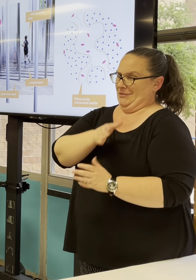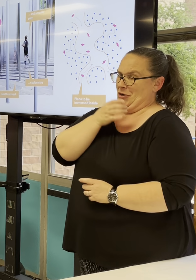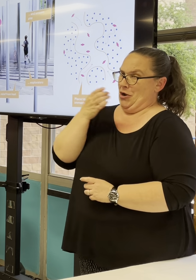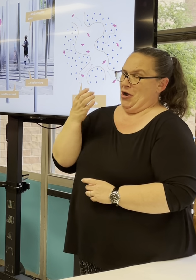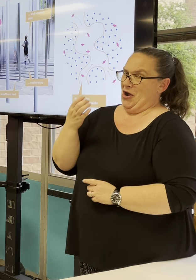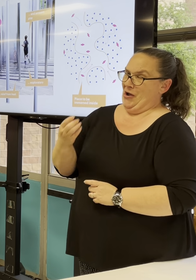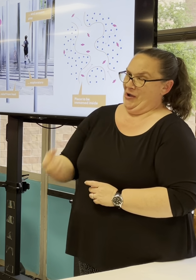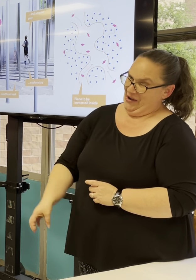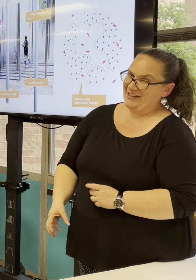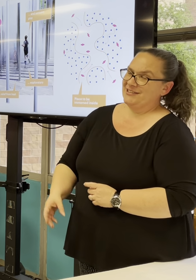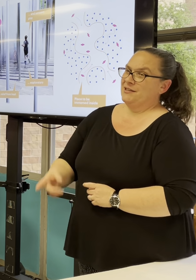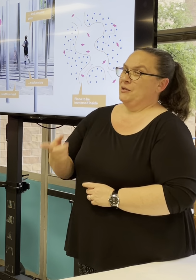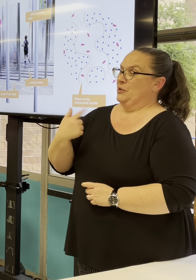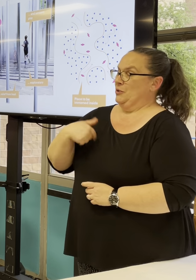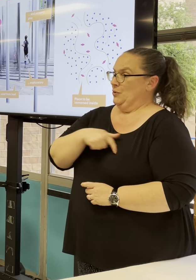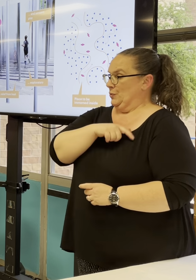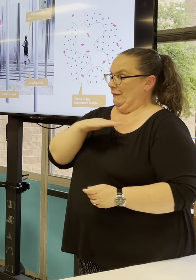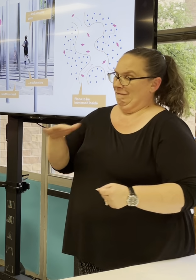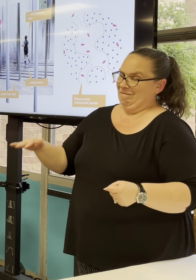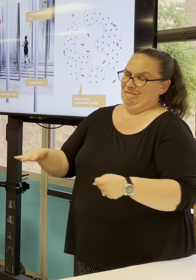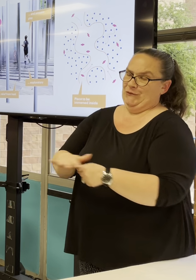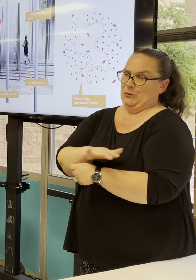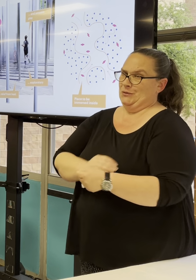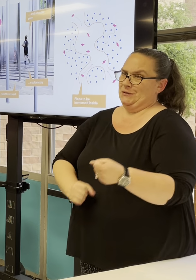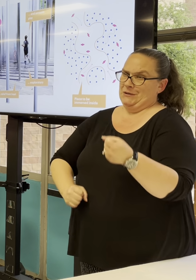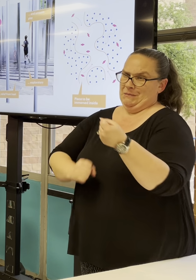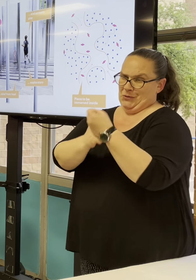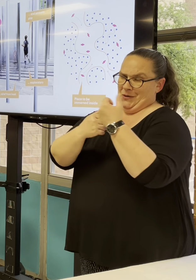we are totally immediately in support of that.